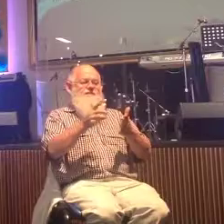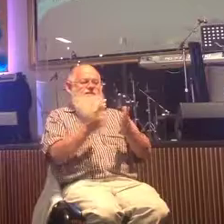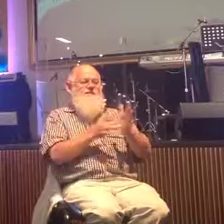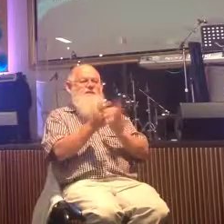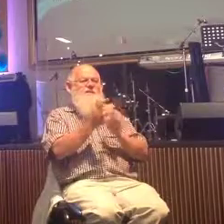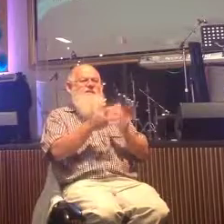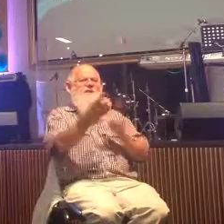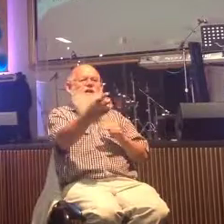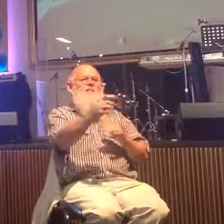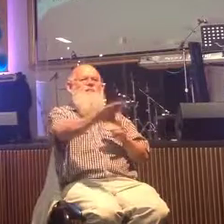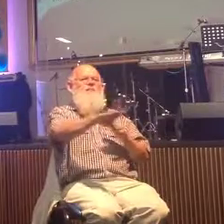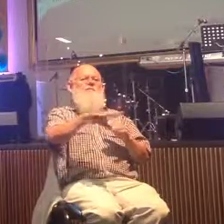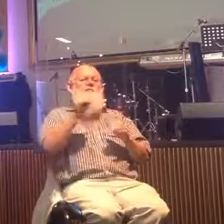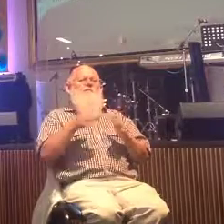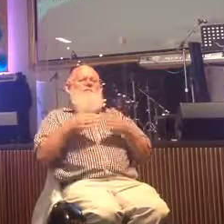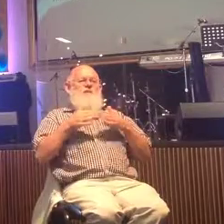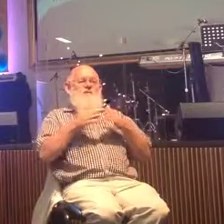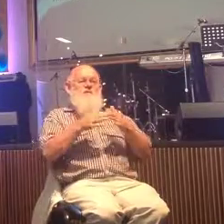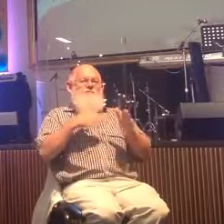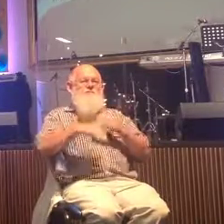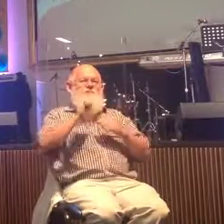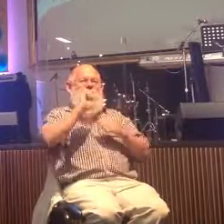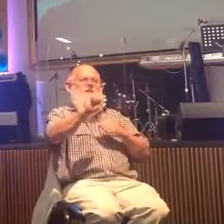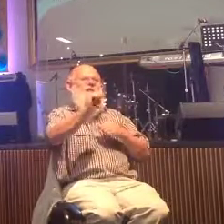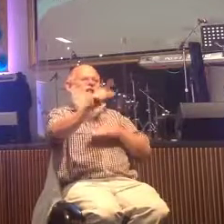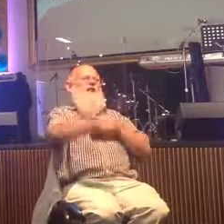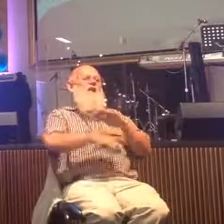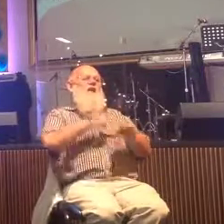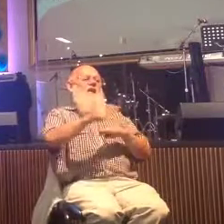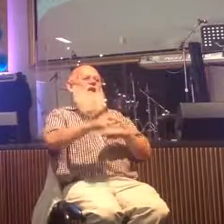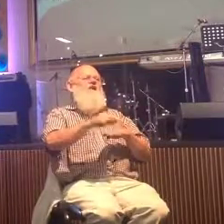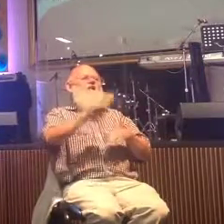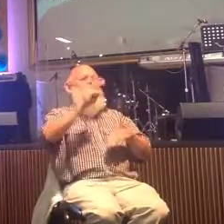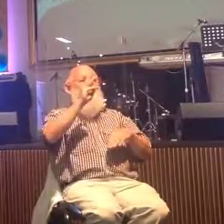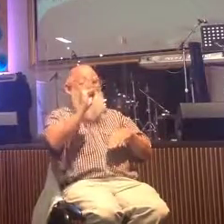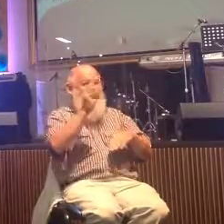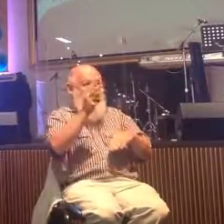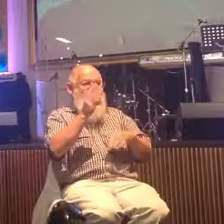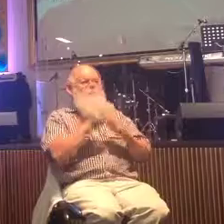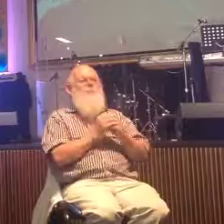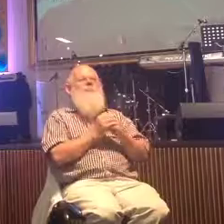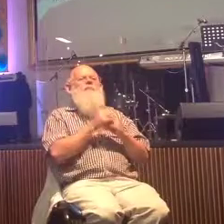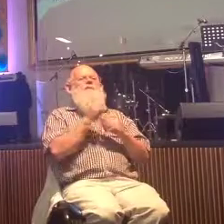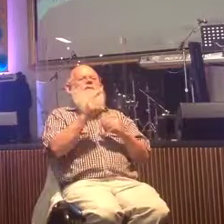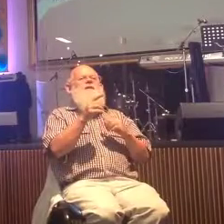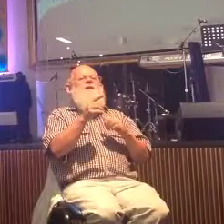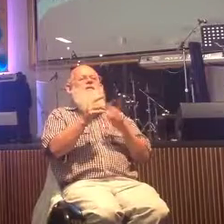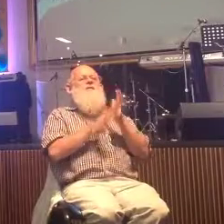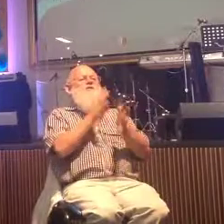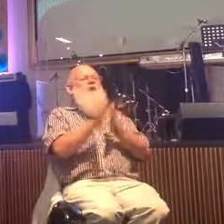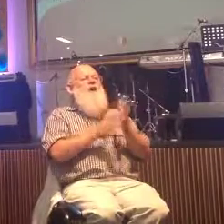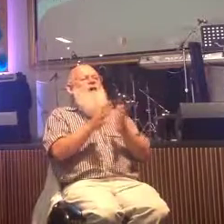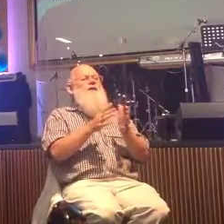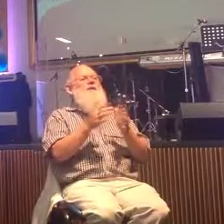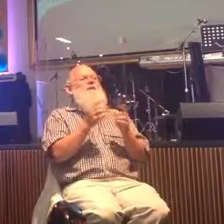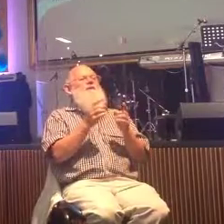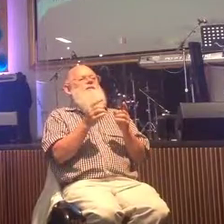a ship into their land. And the next representation of this legion